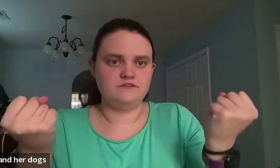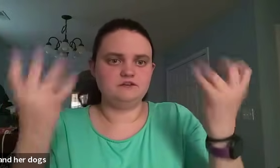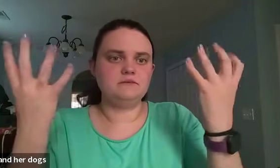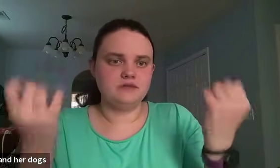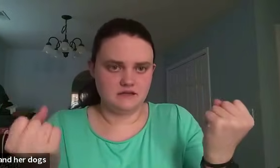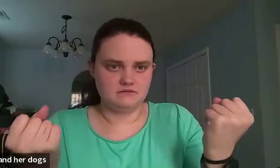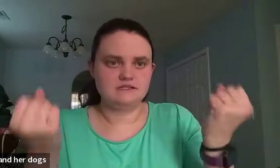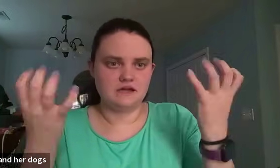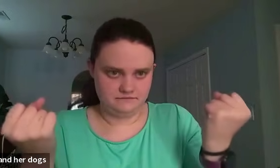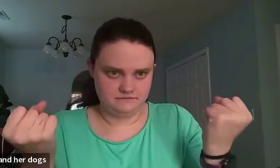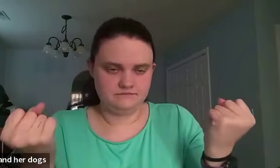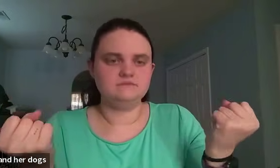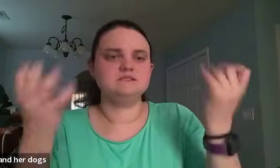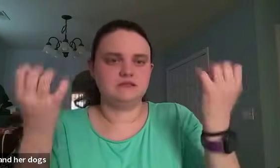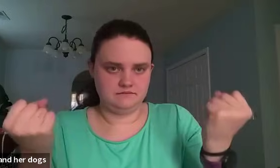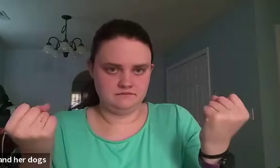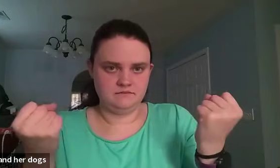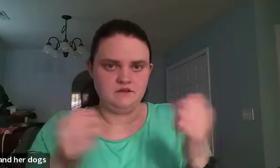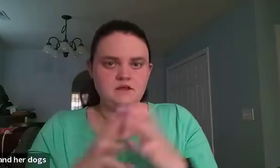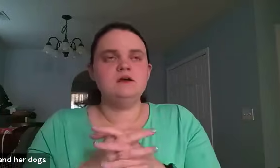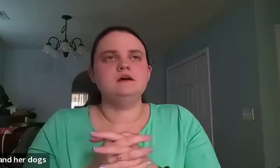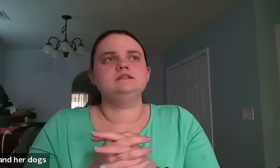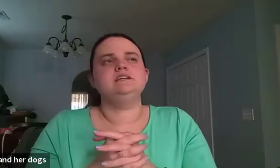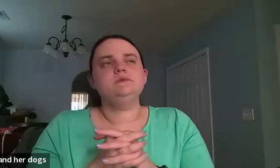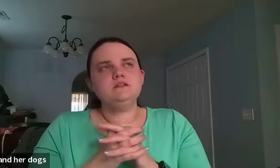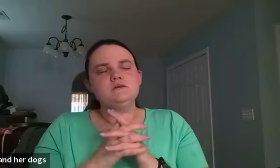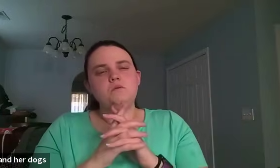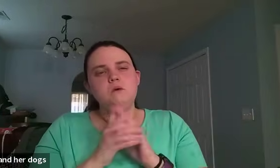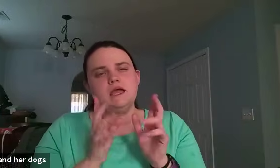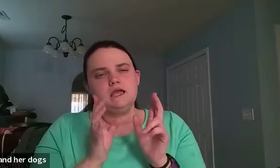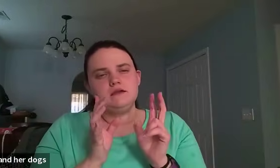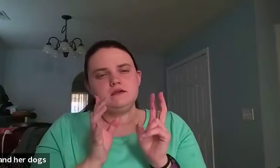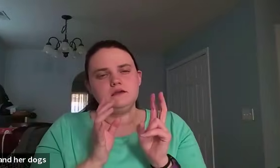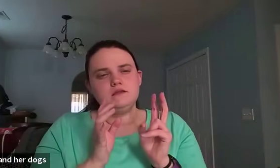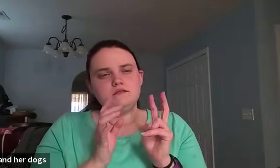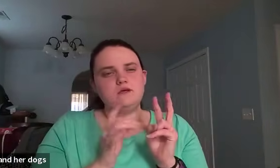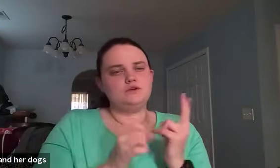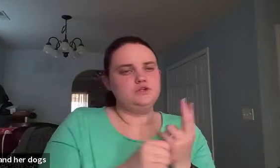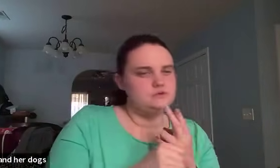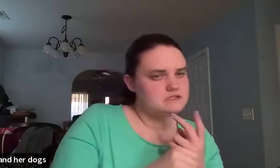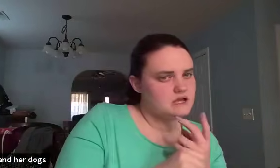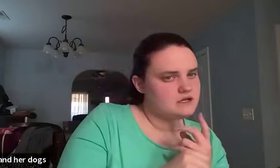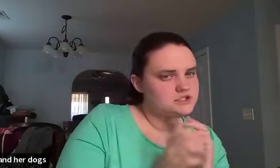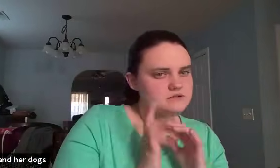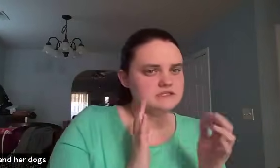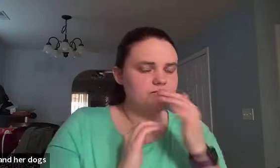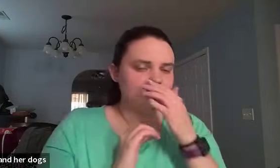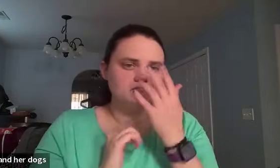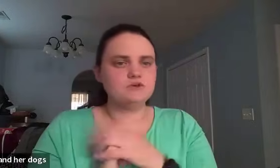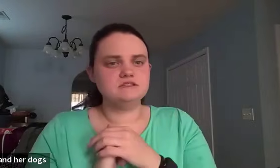fingers up and down, sign, sign. Typically the way they're used kind of shows a difference. Most of the